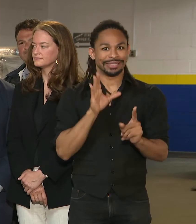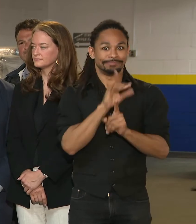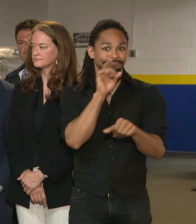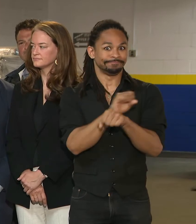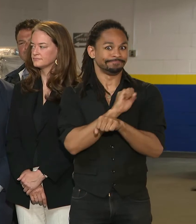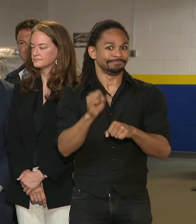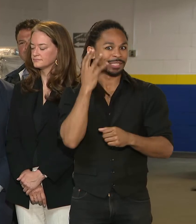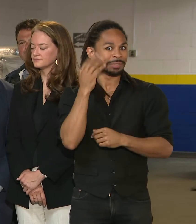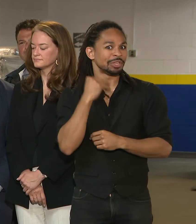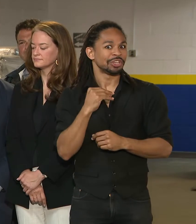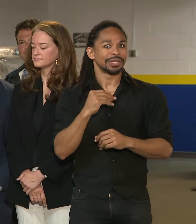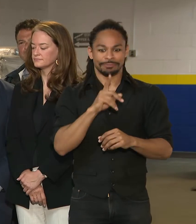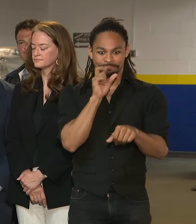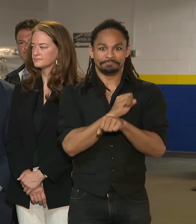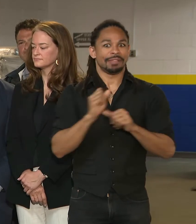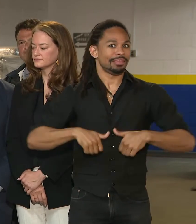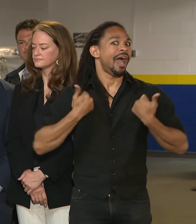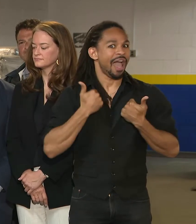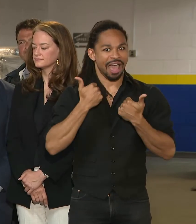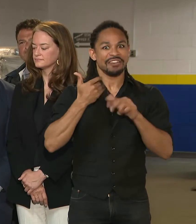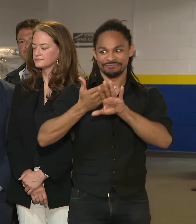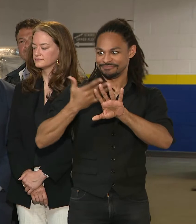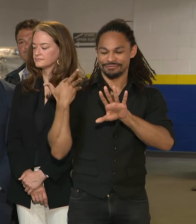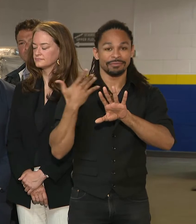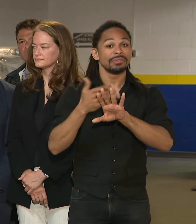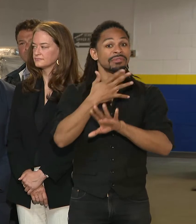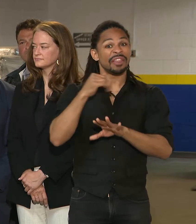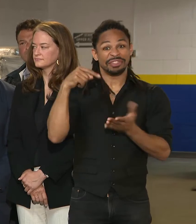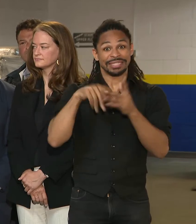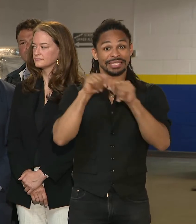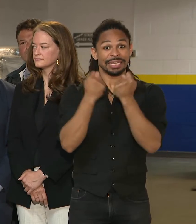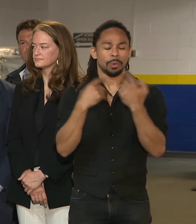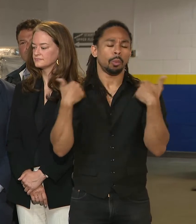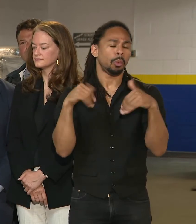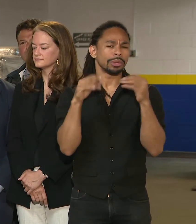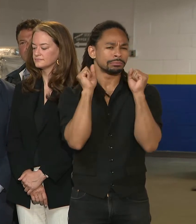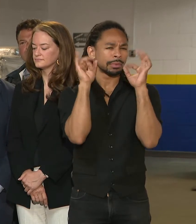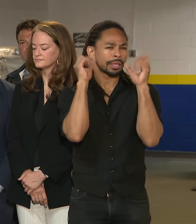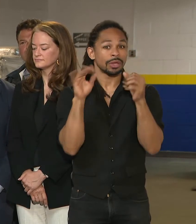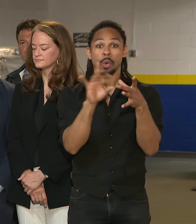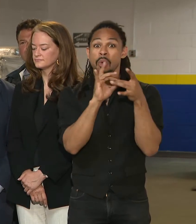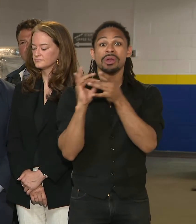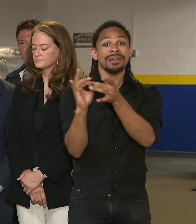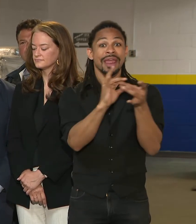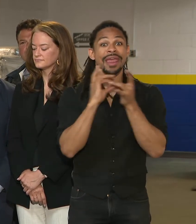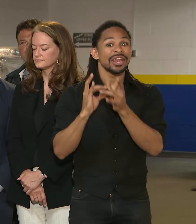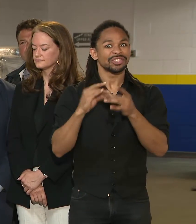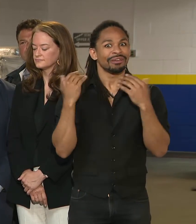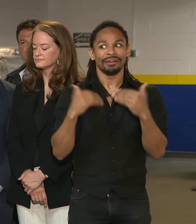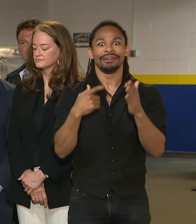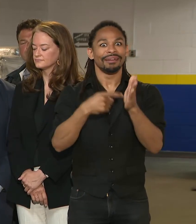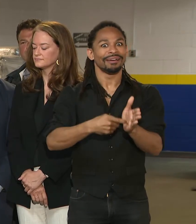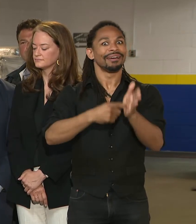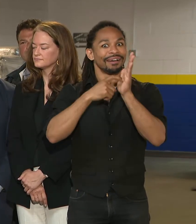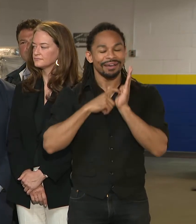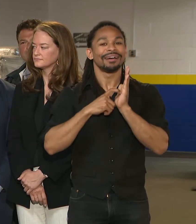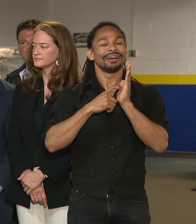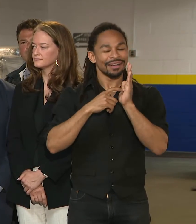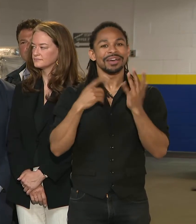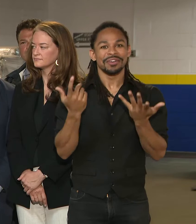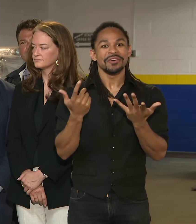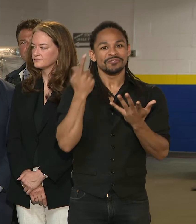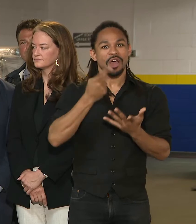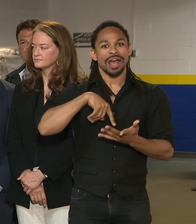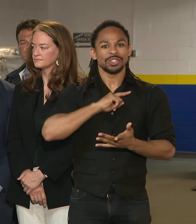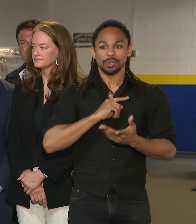amazing team. And you're right, Zach, the coordination is crucial if we're going to execute the plans on how to ensure